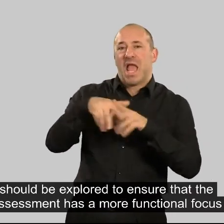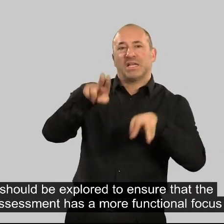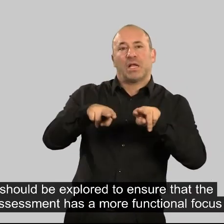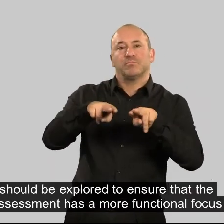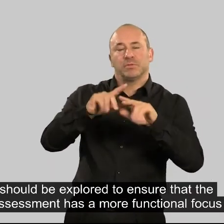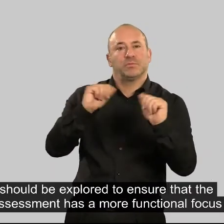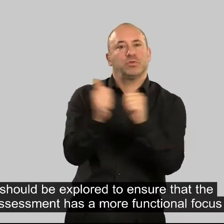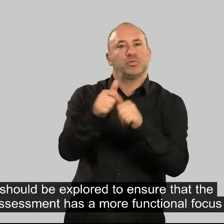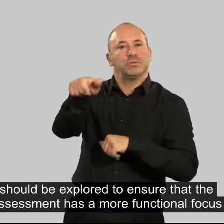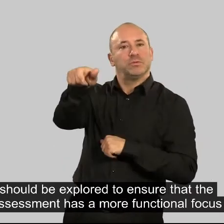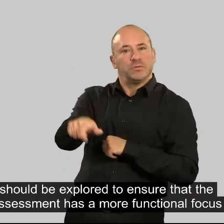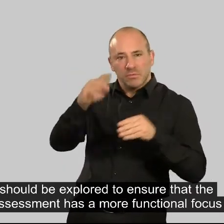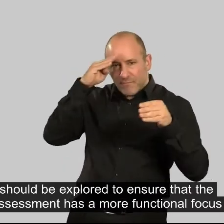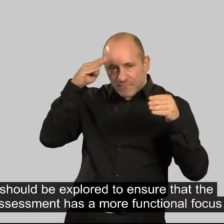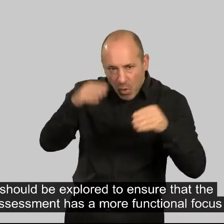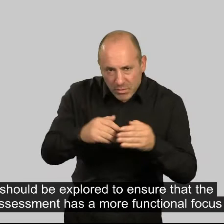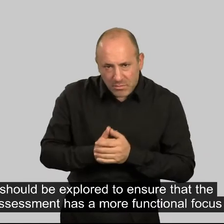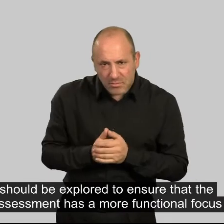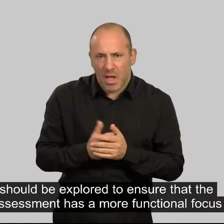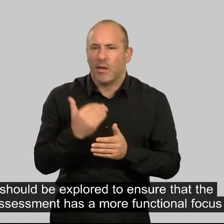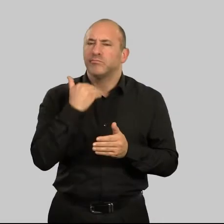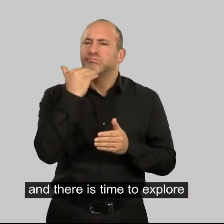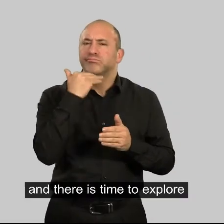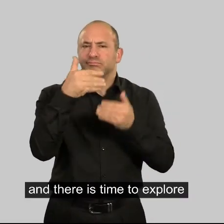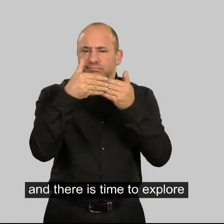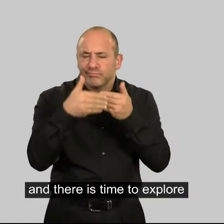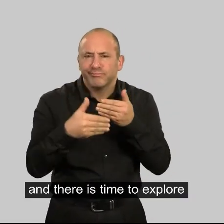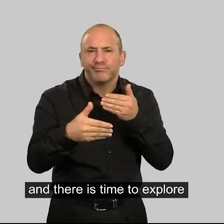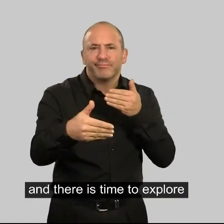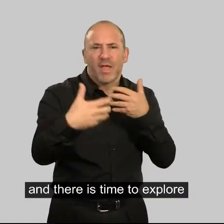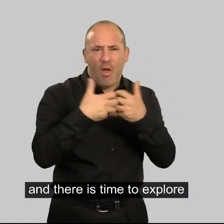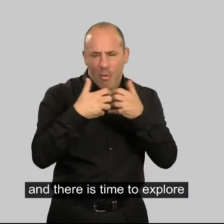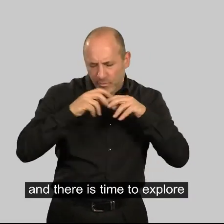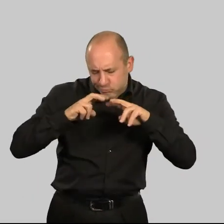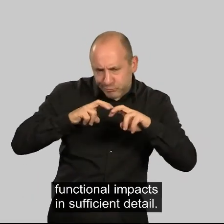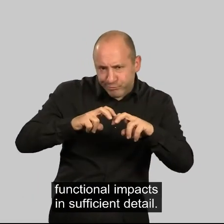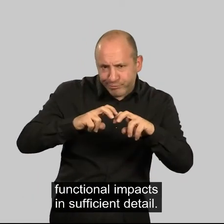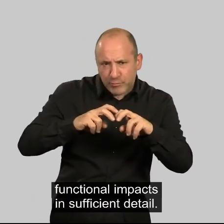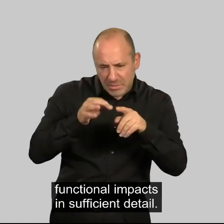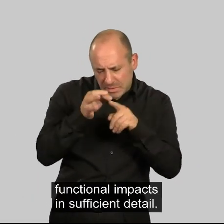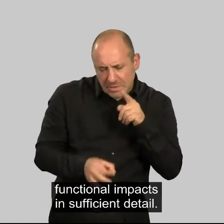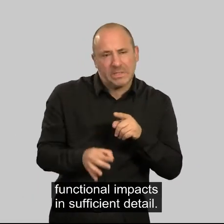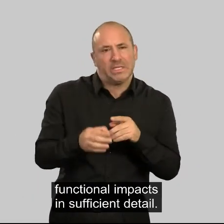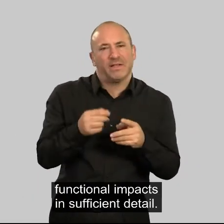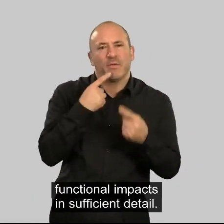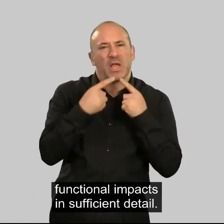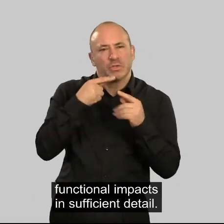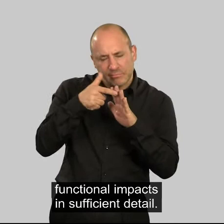more functional focus, and there is time to explore functional impacts in sufficient